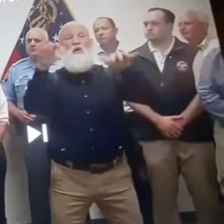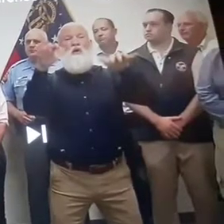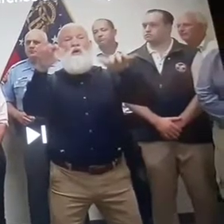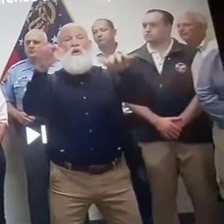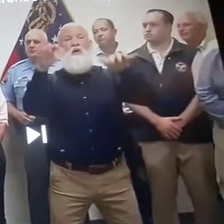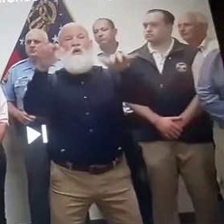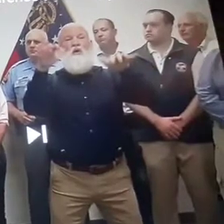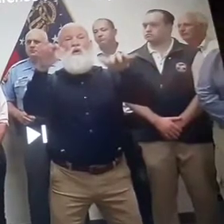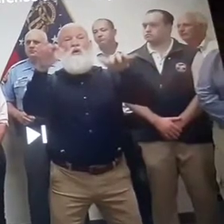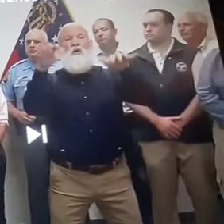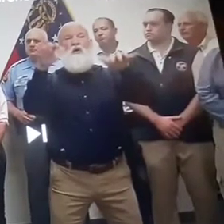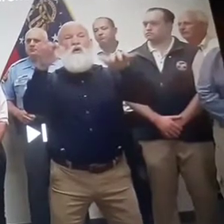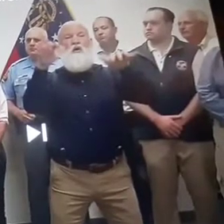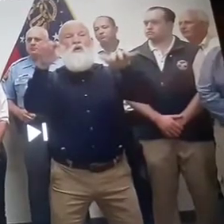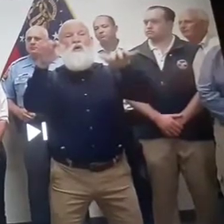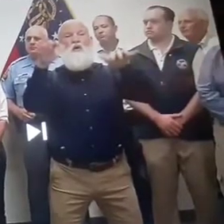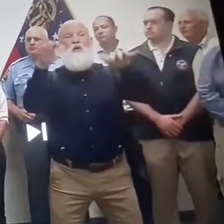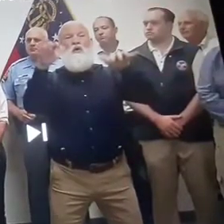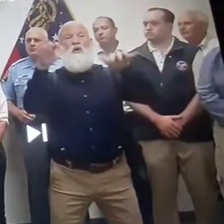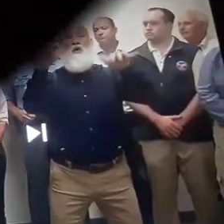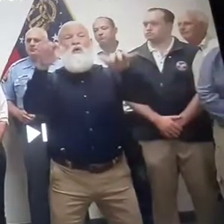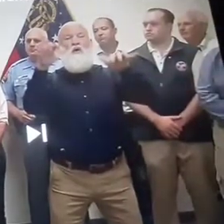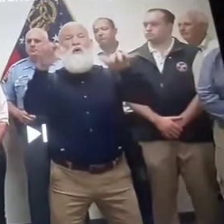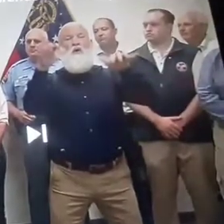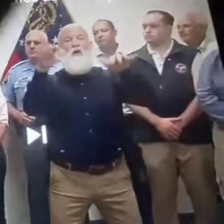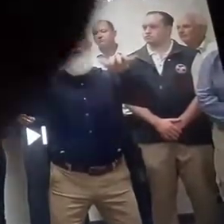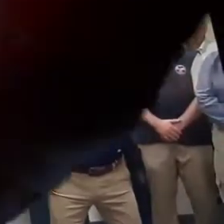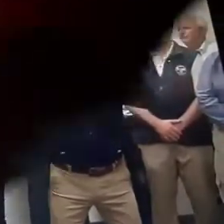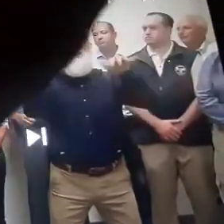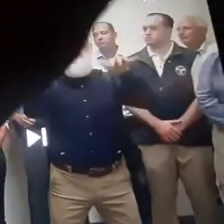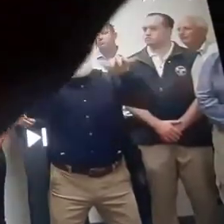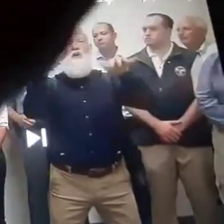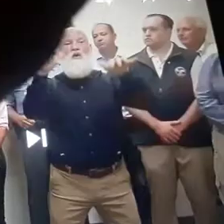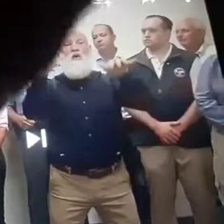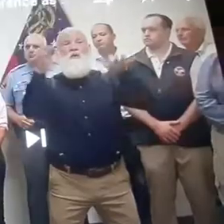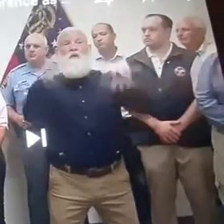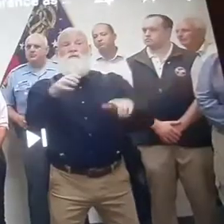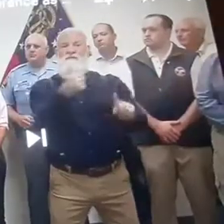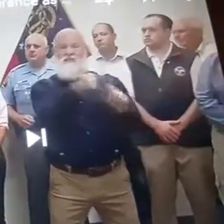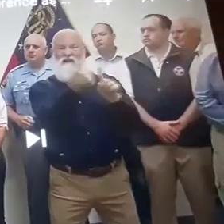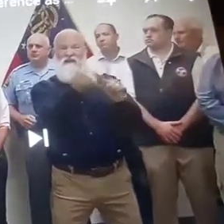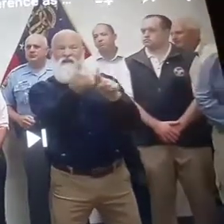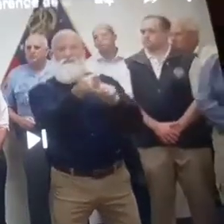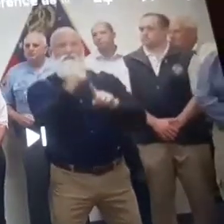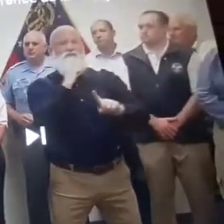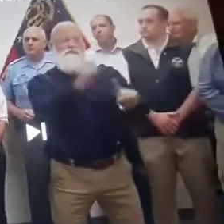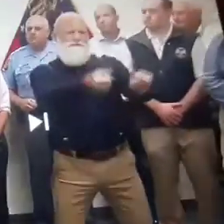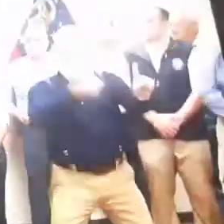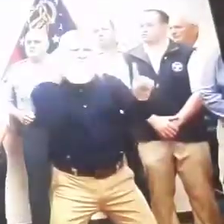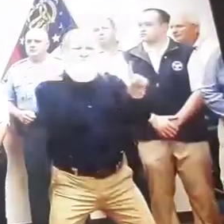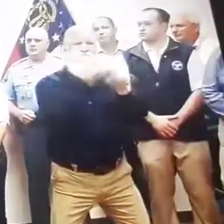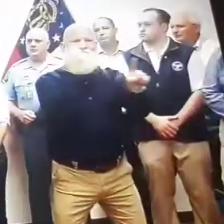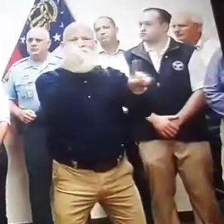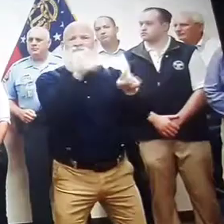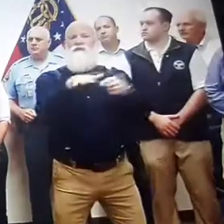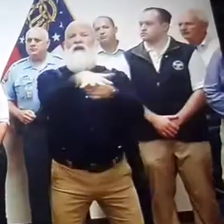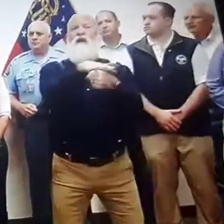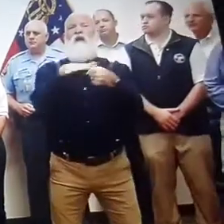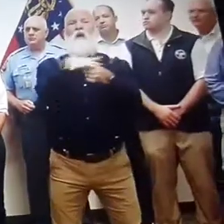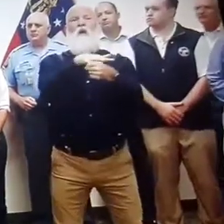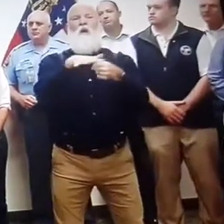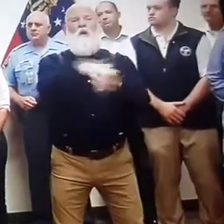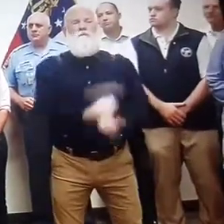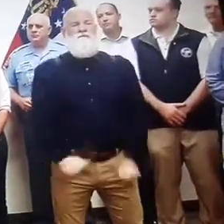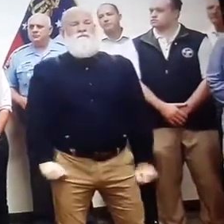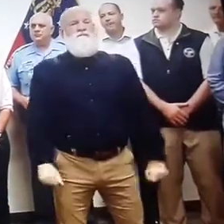30s. Look it up. Google has all the info. But check out the rest of what he says here. And the most important part